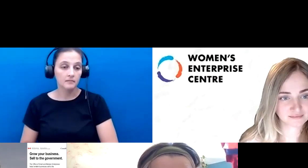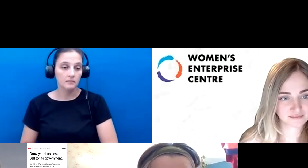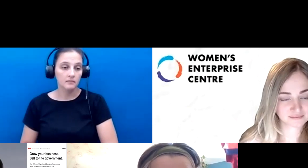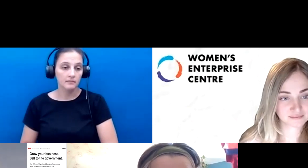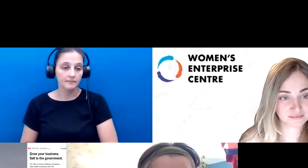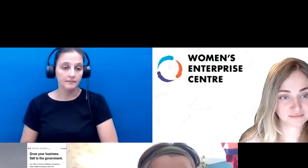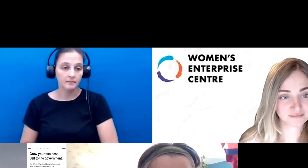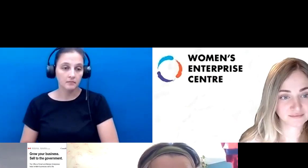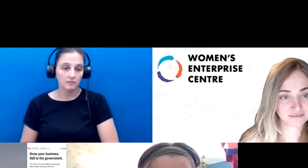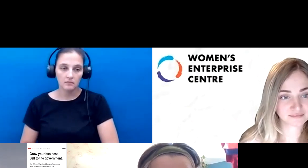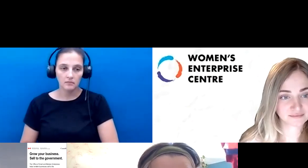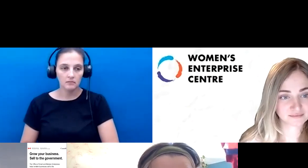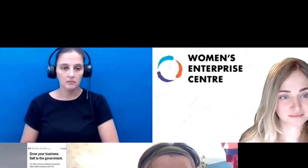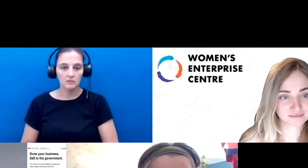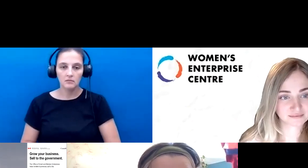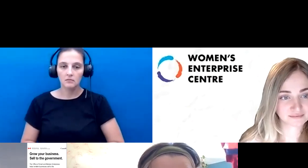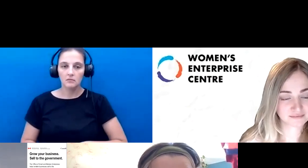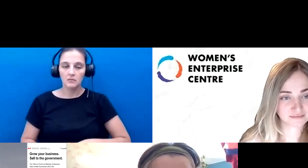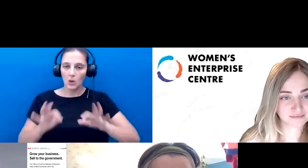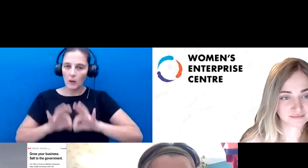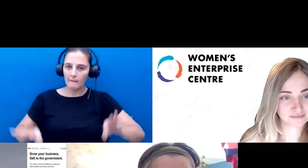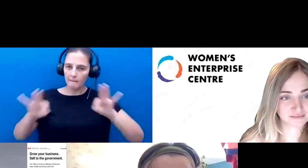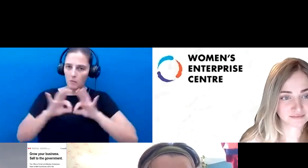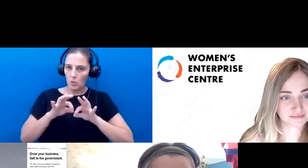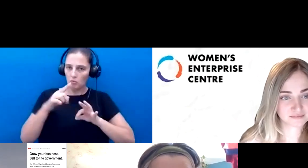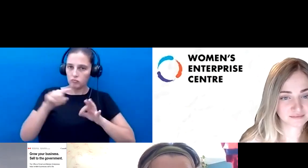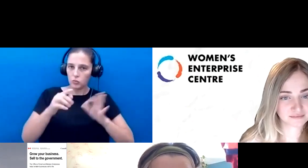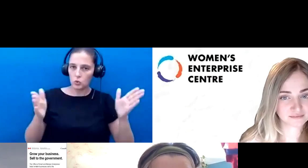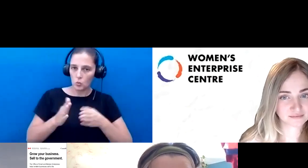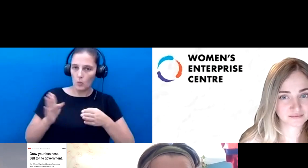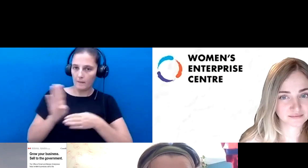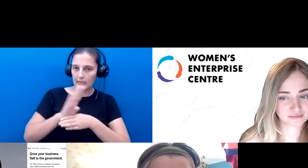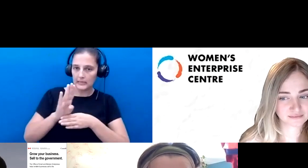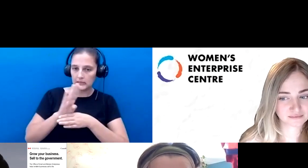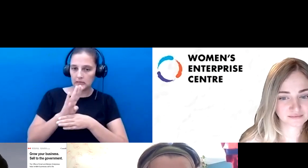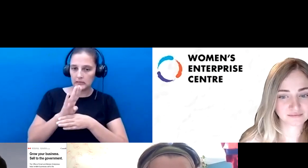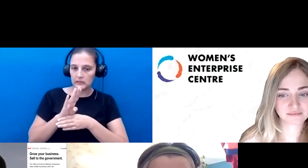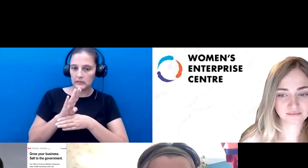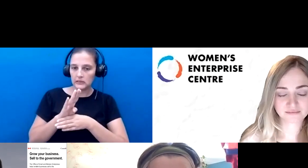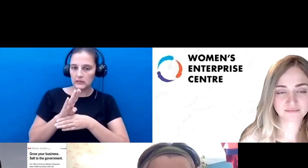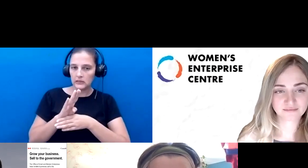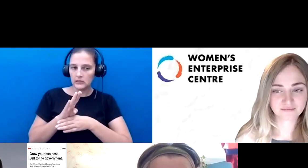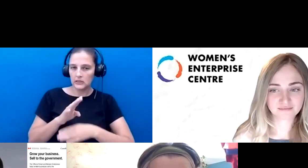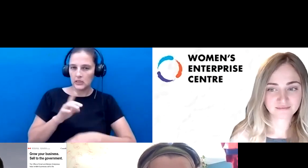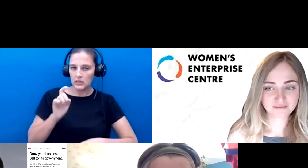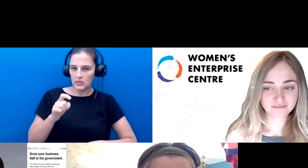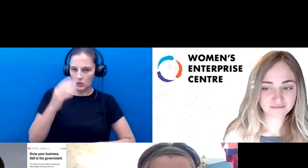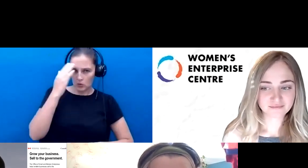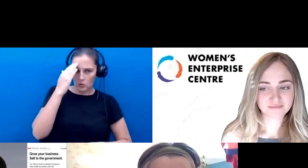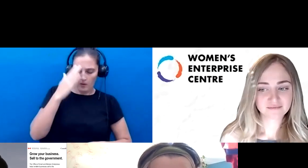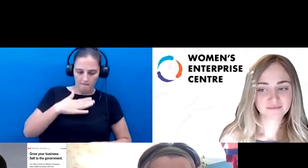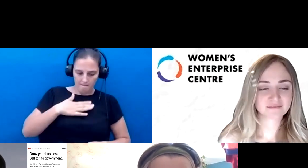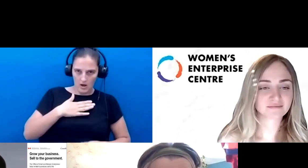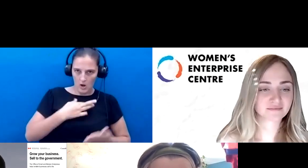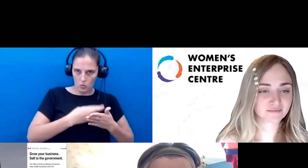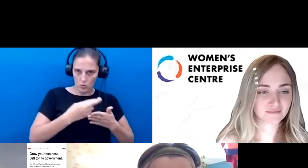You know, so valuable for a small business to know, you know, have a real close eye on your own resources and